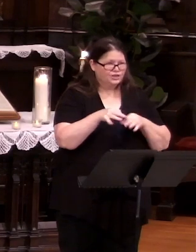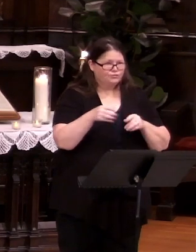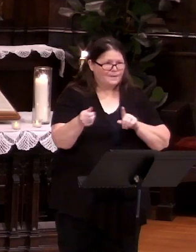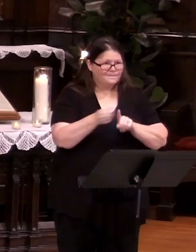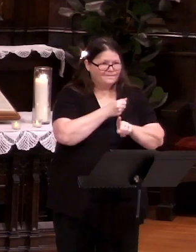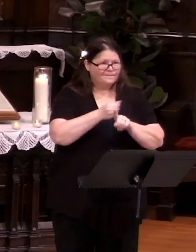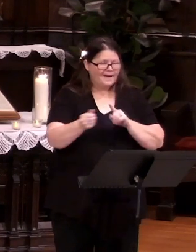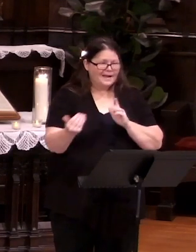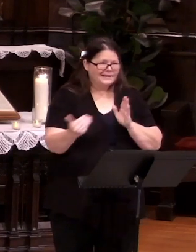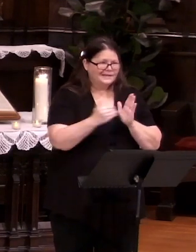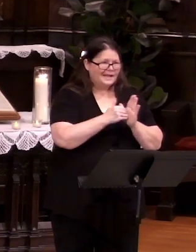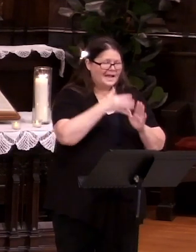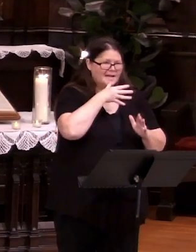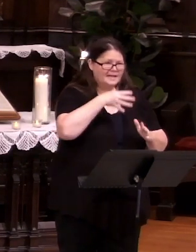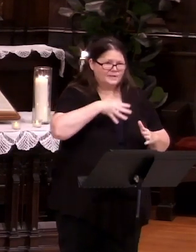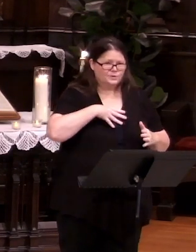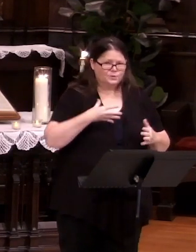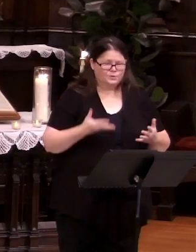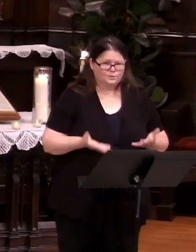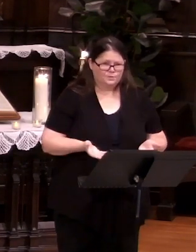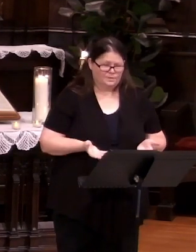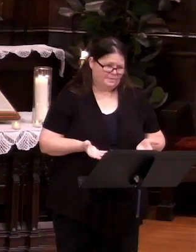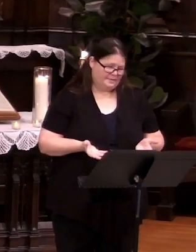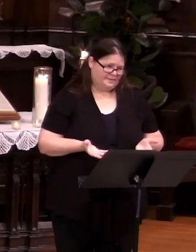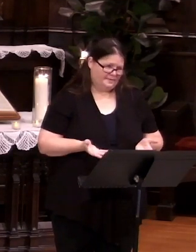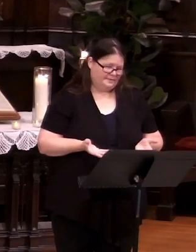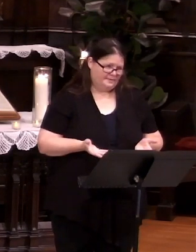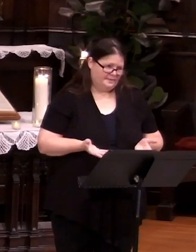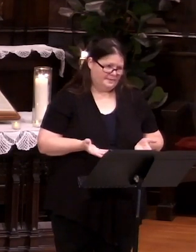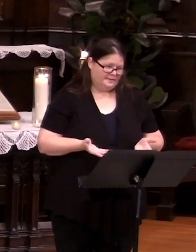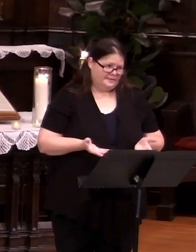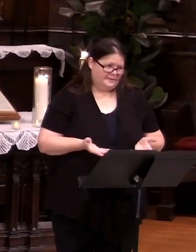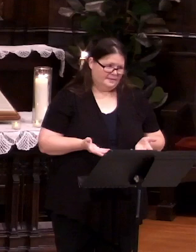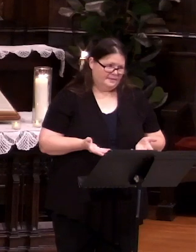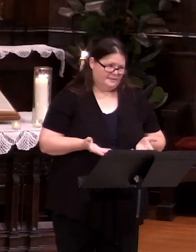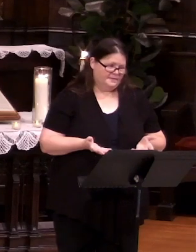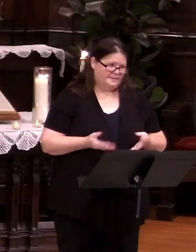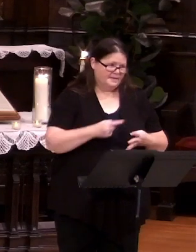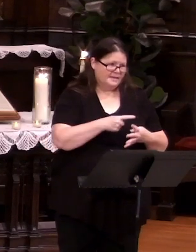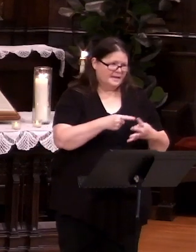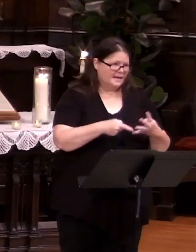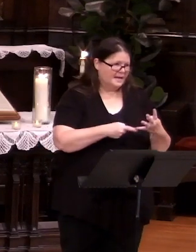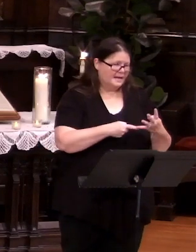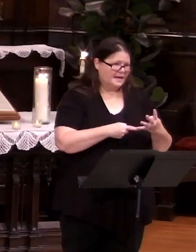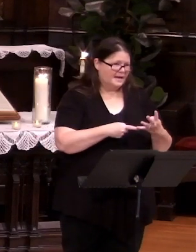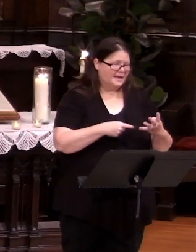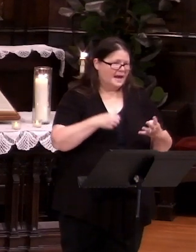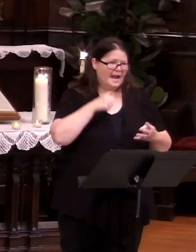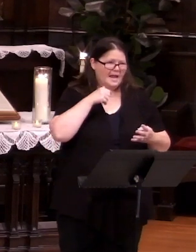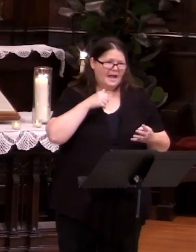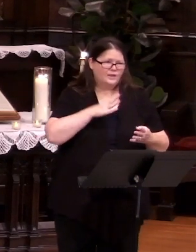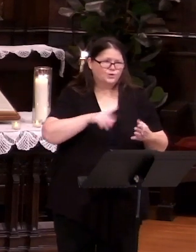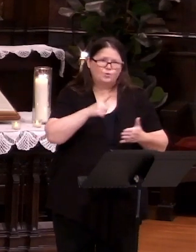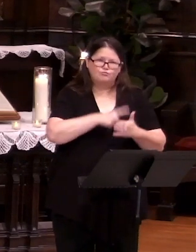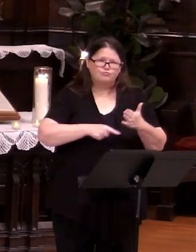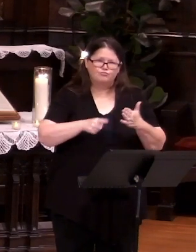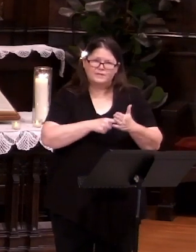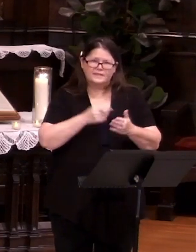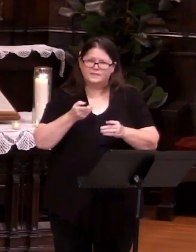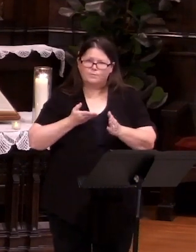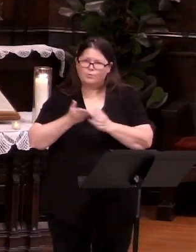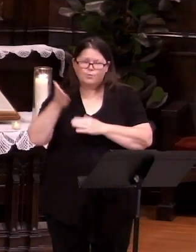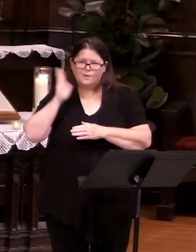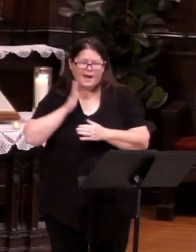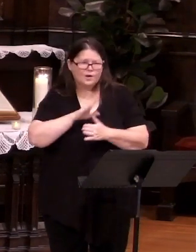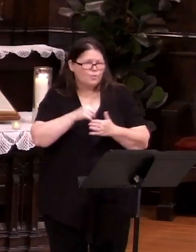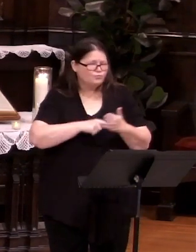women without overt condemnation by either God or the narrators. And to be